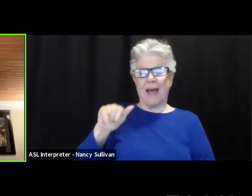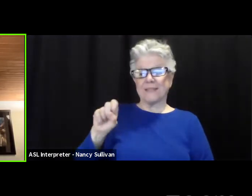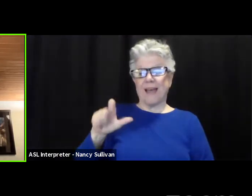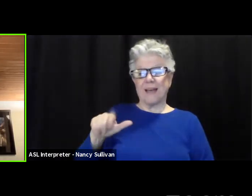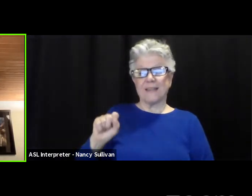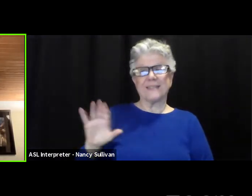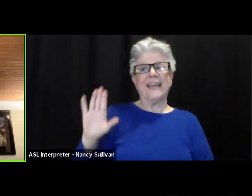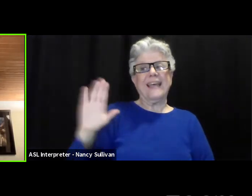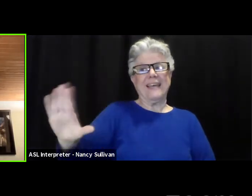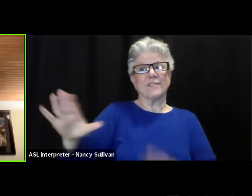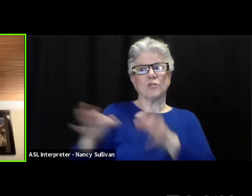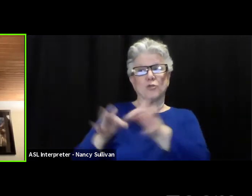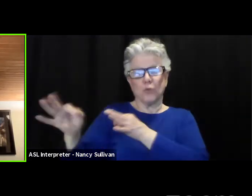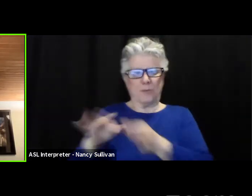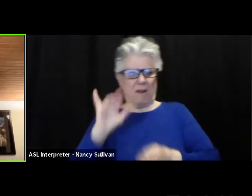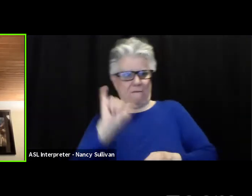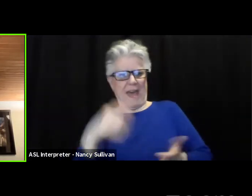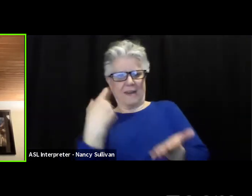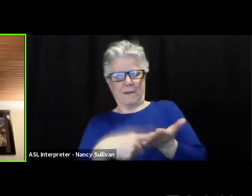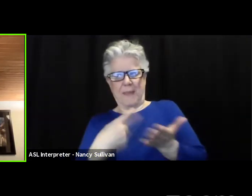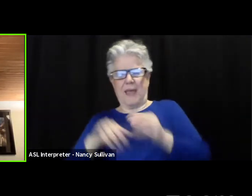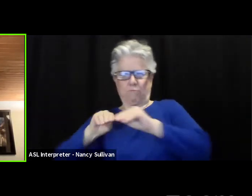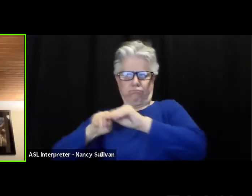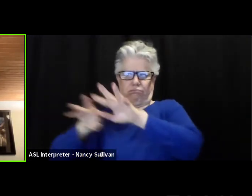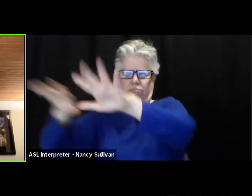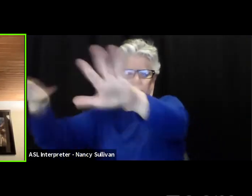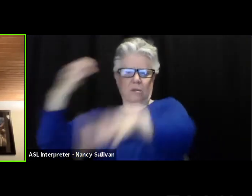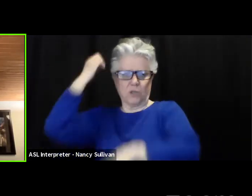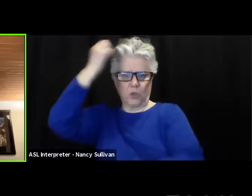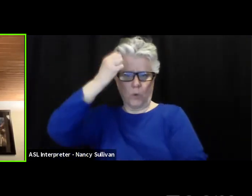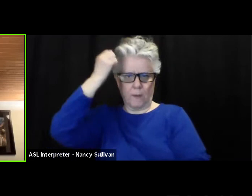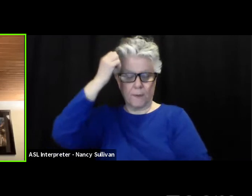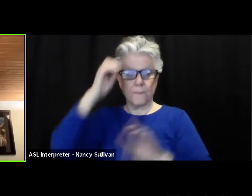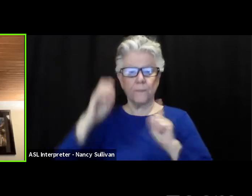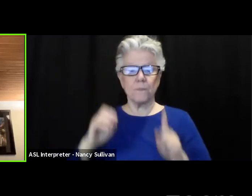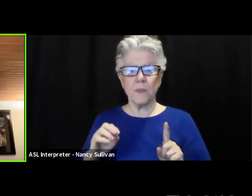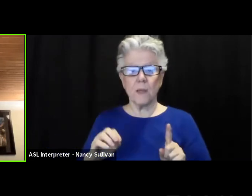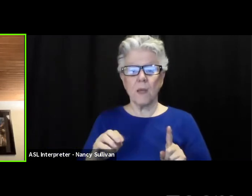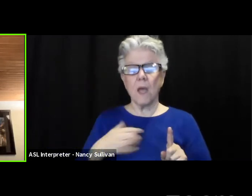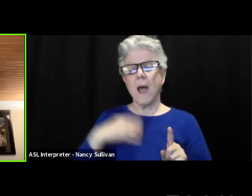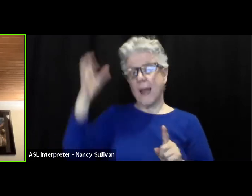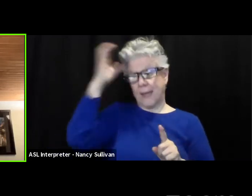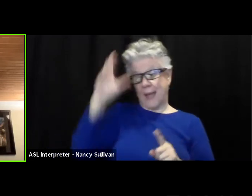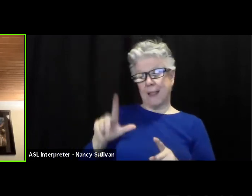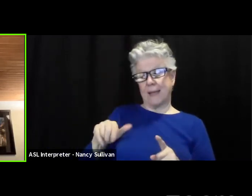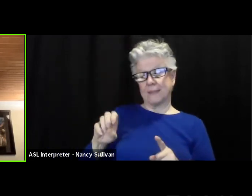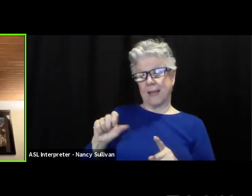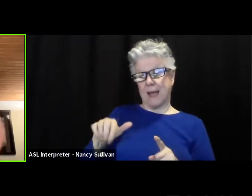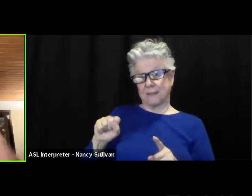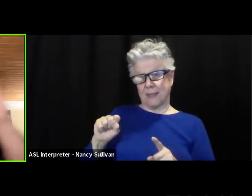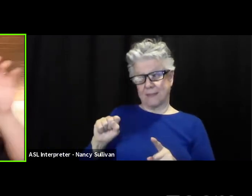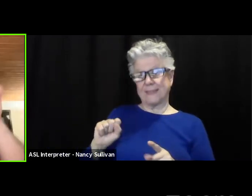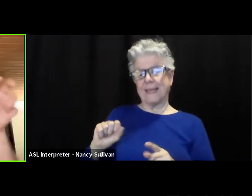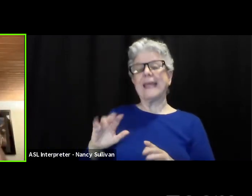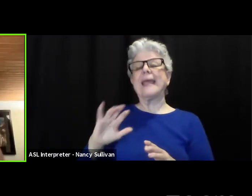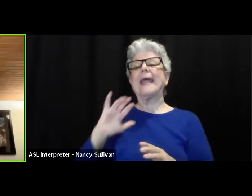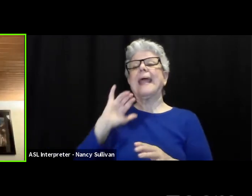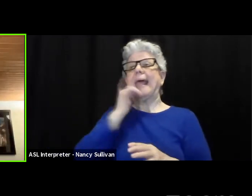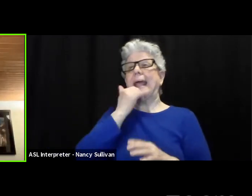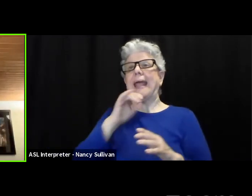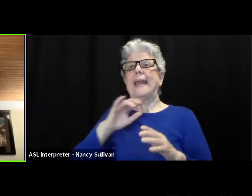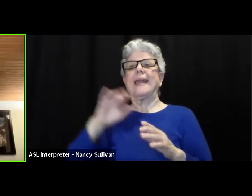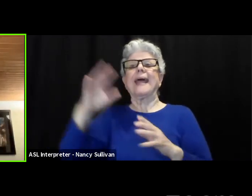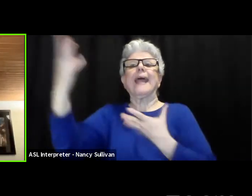account of the debate. Now, one could speculate that Las Casas inadvertently promulgated John